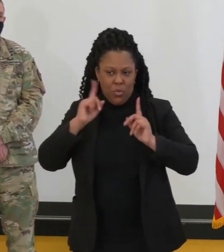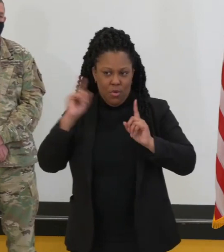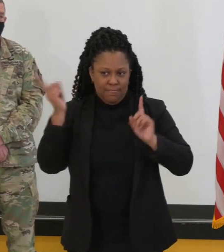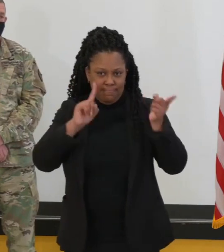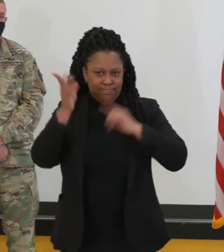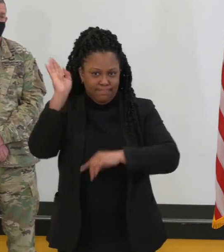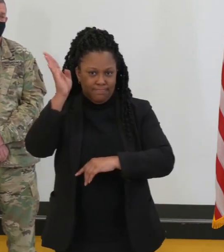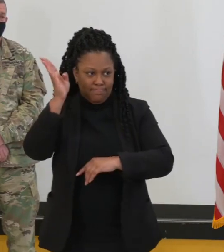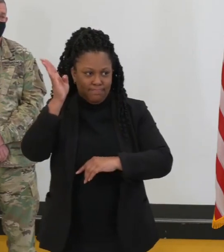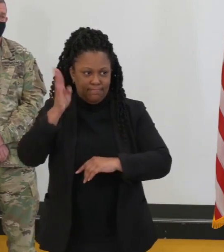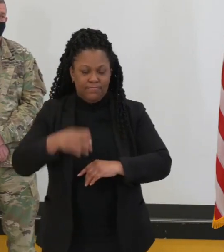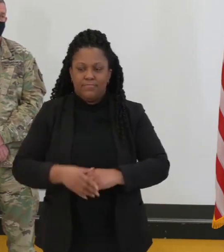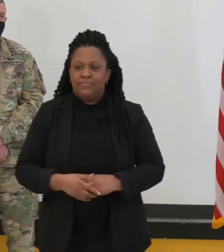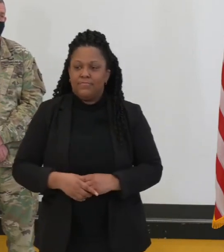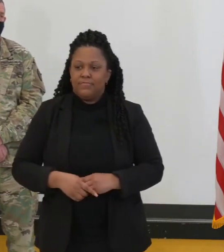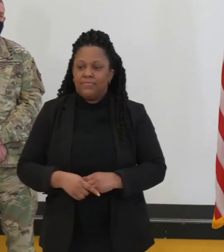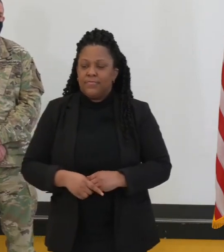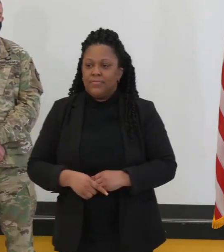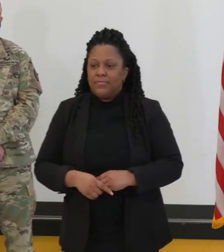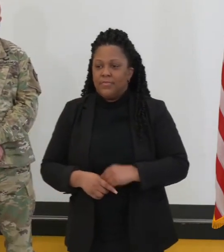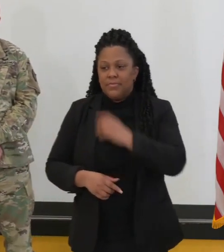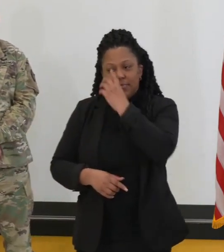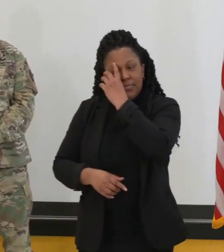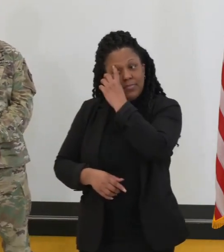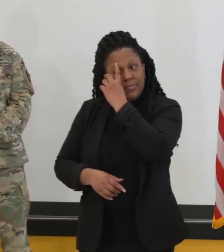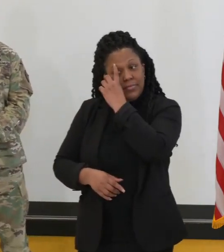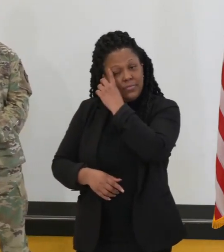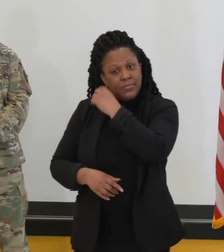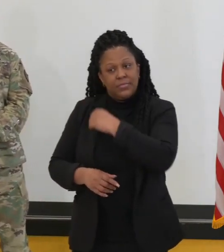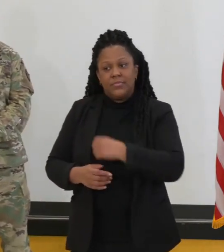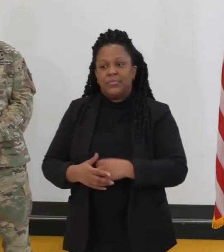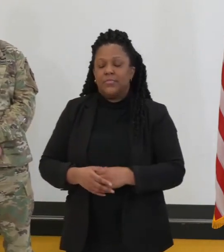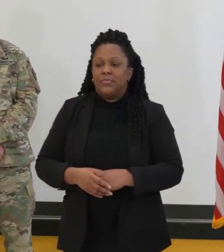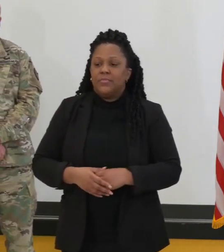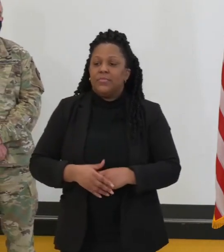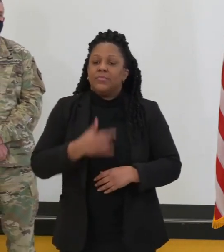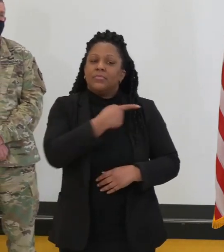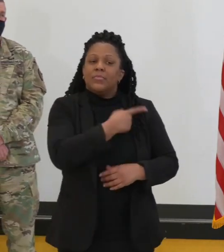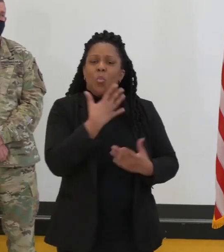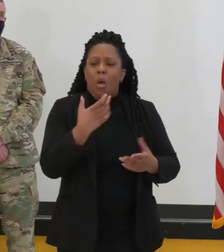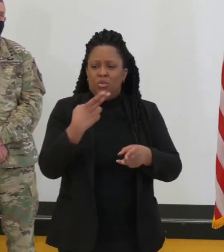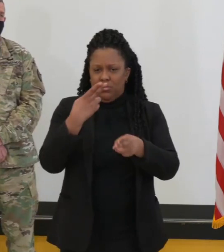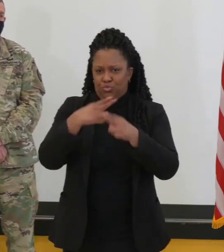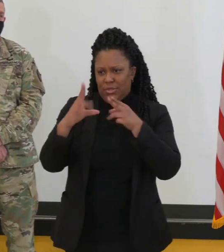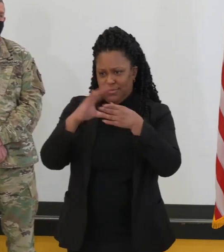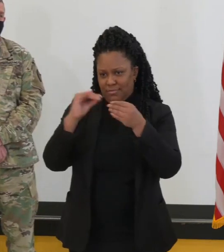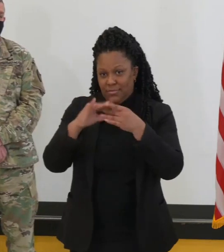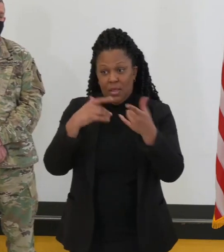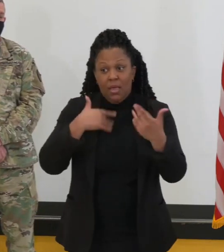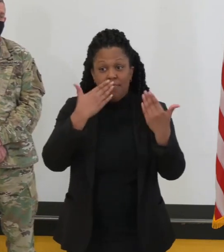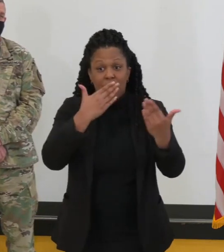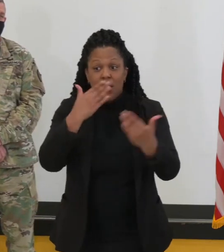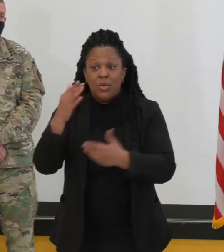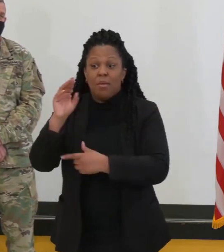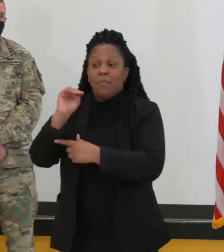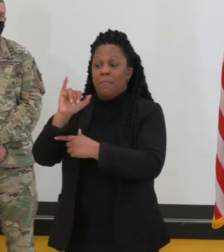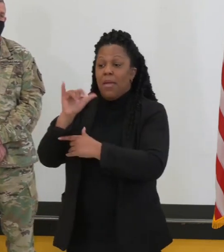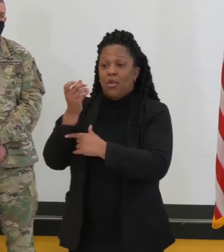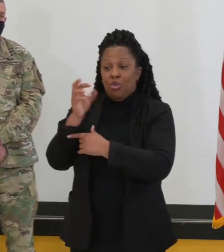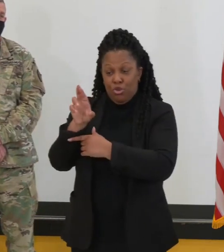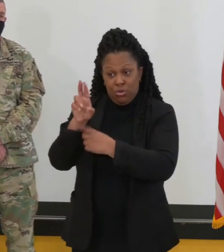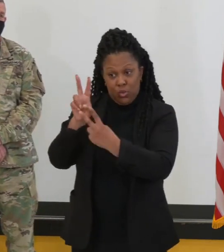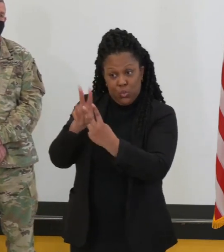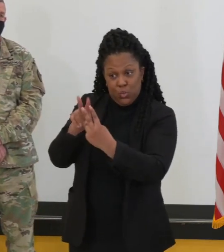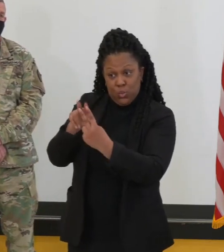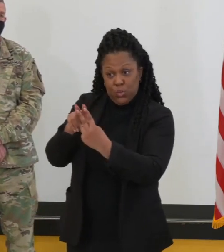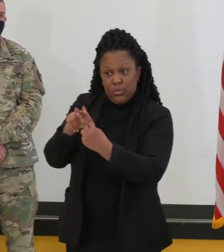information. So, so just in very brief, I want to say thank you to both the mayors and to the governor for issuing the